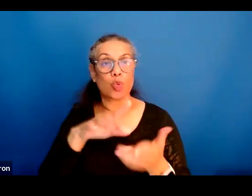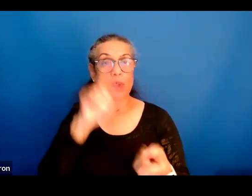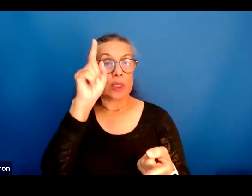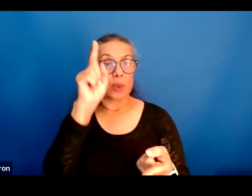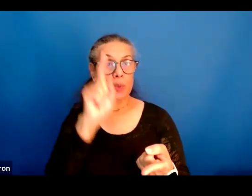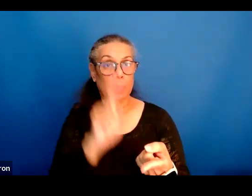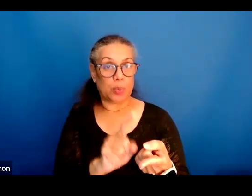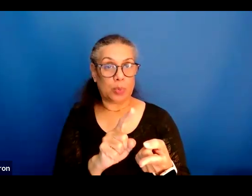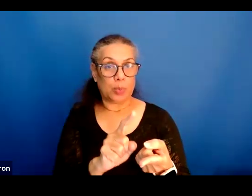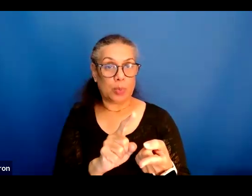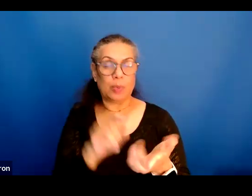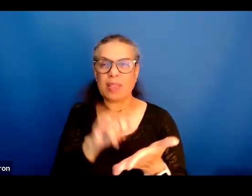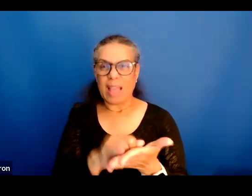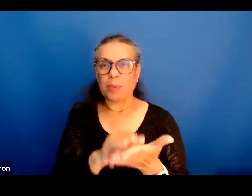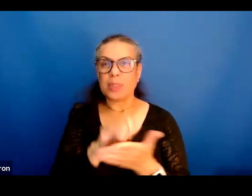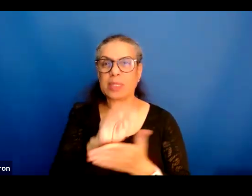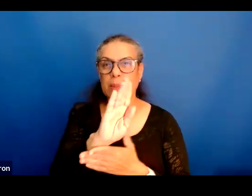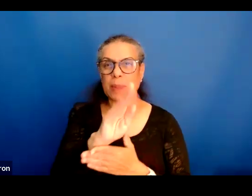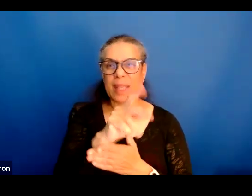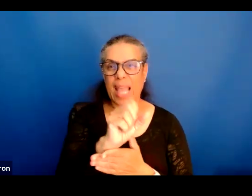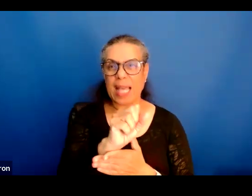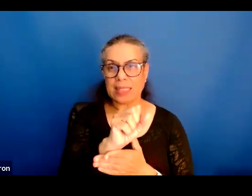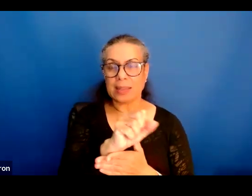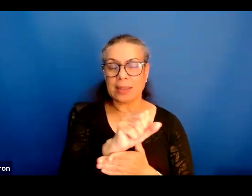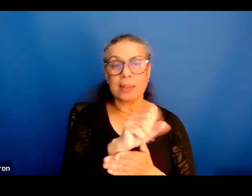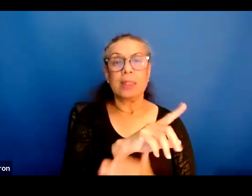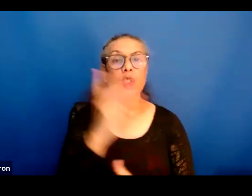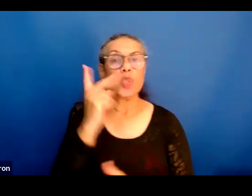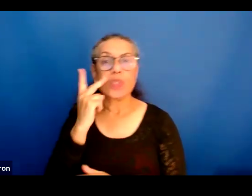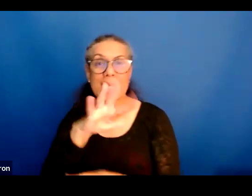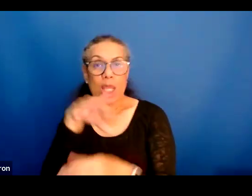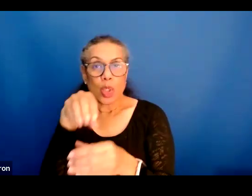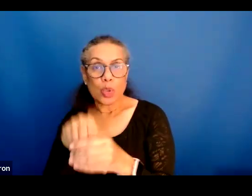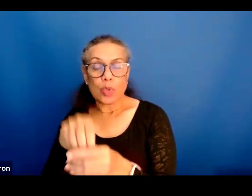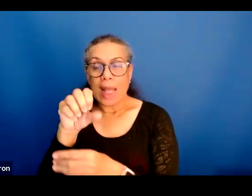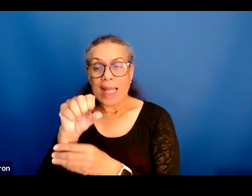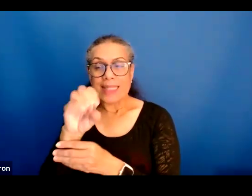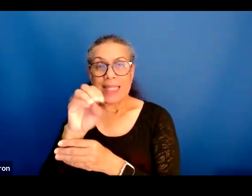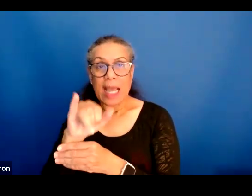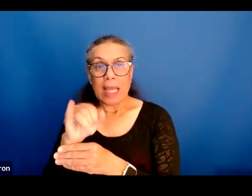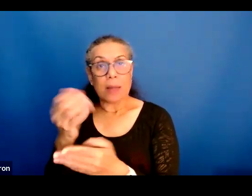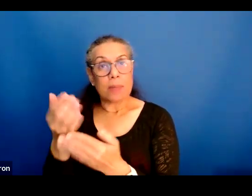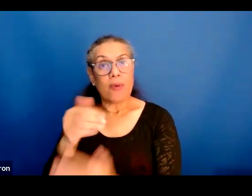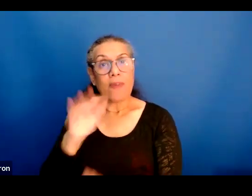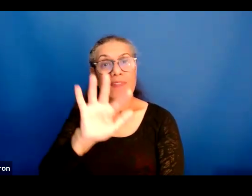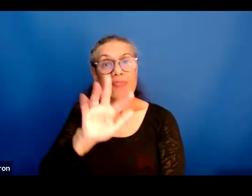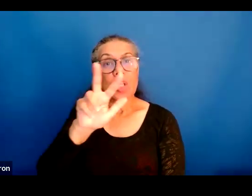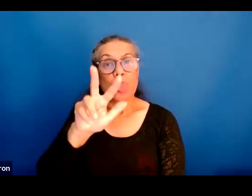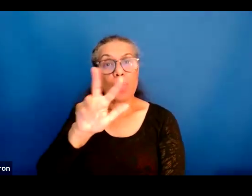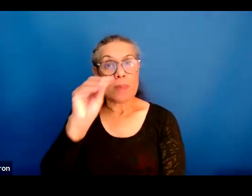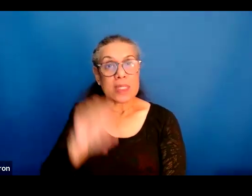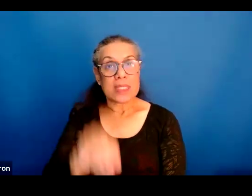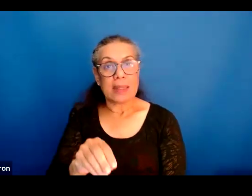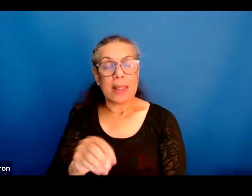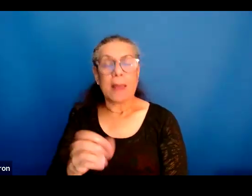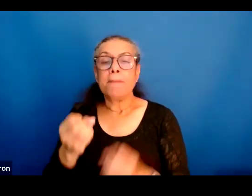were in the BPS SEI, you'll also see, if you look at inclusive SEI, we were at 53%. And so we've increased the